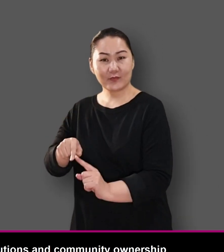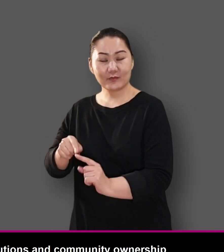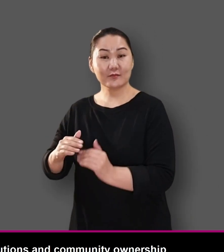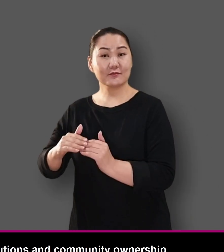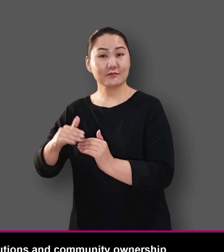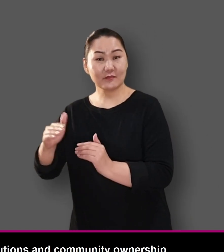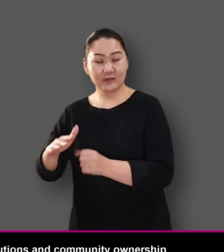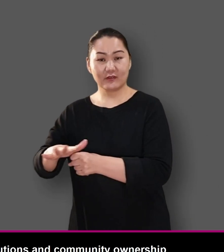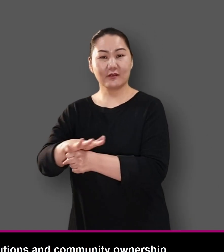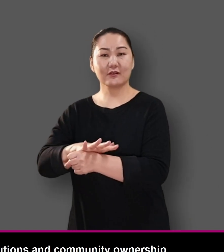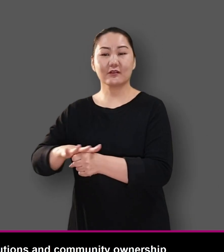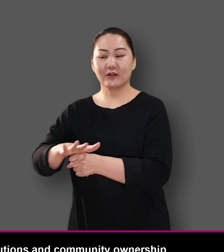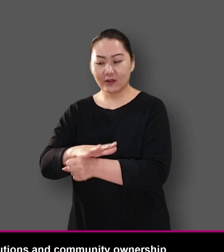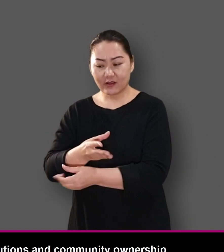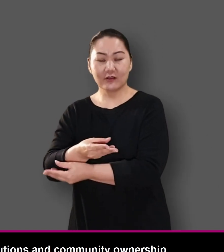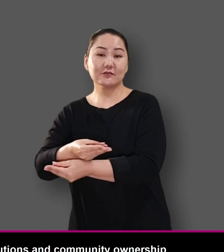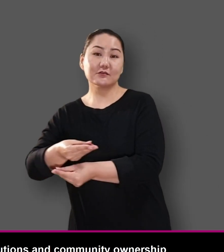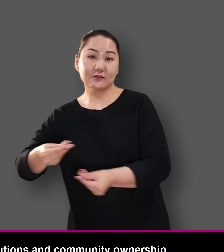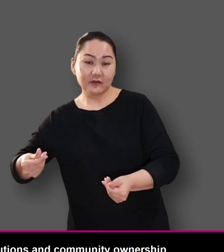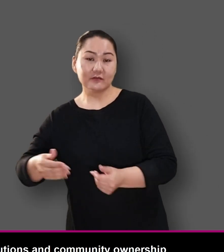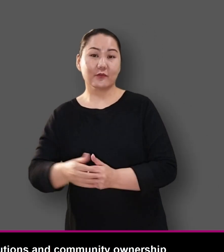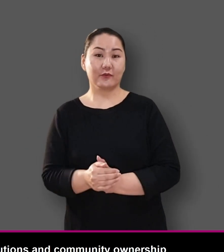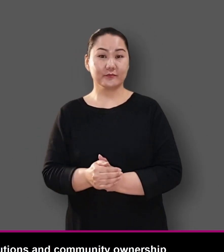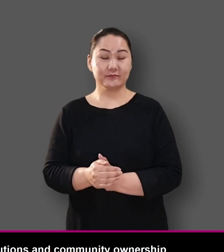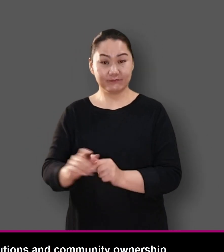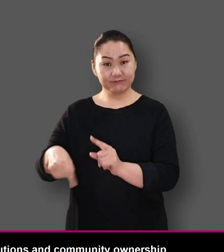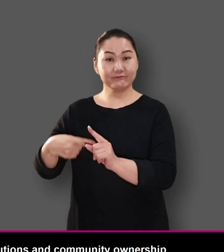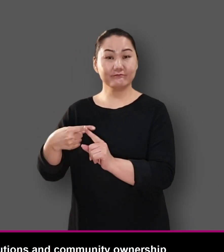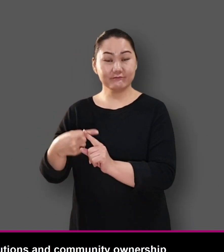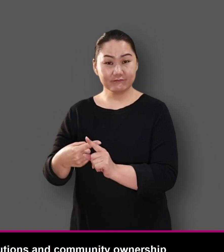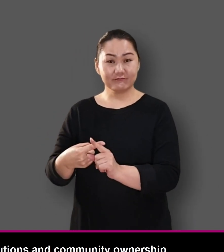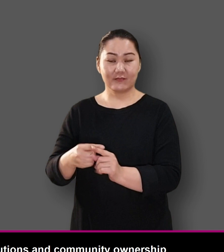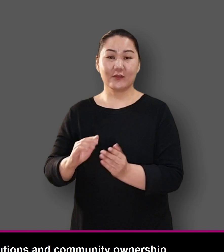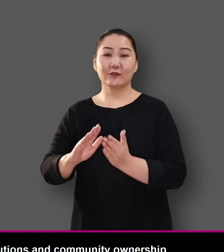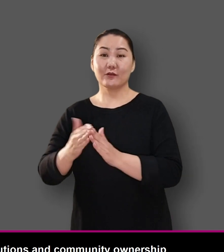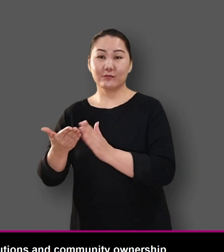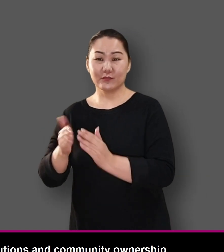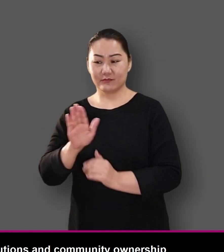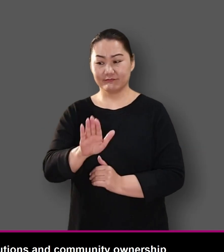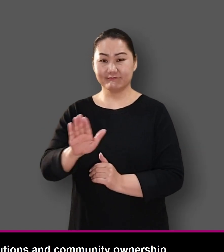which focuses on local solutions and community ownership